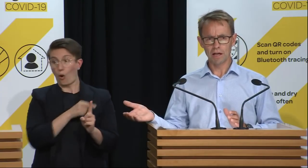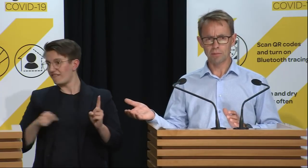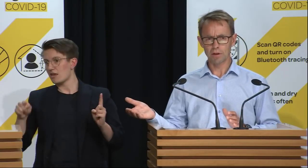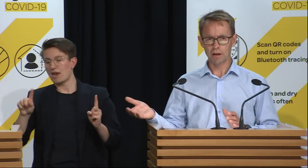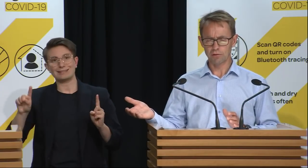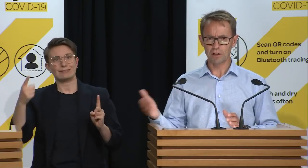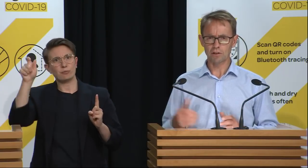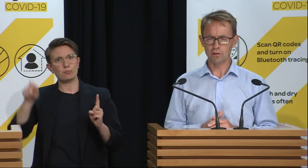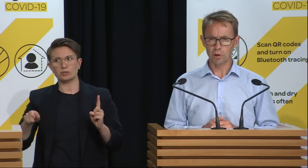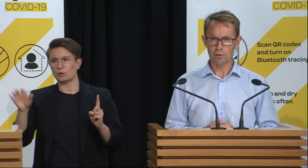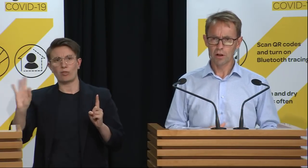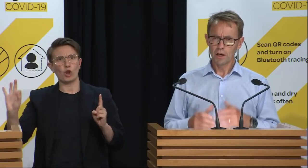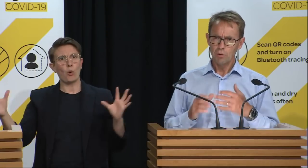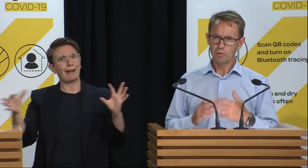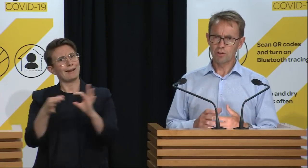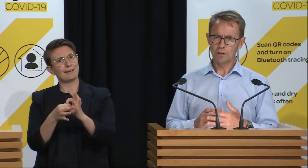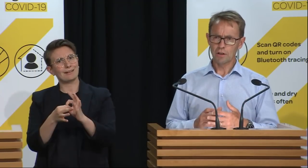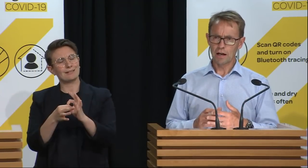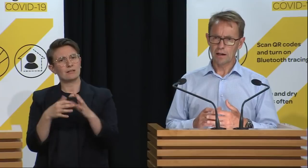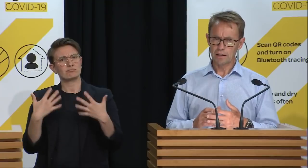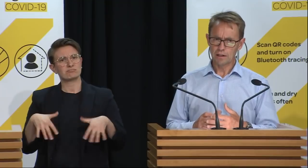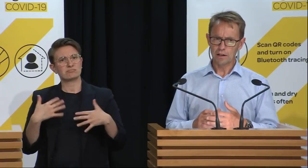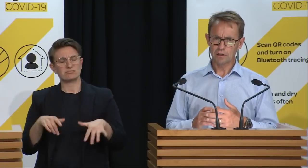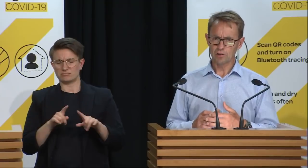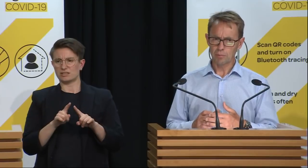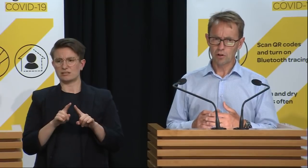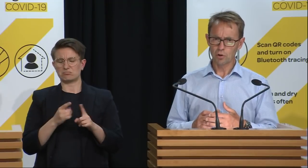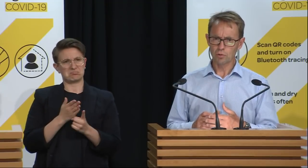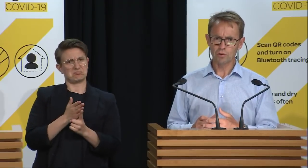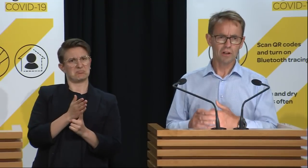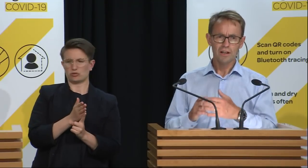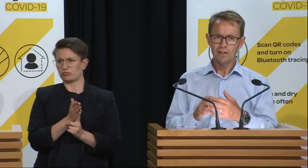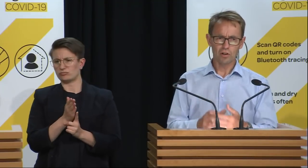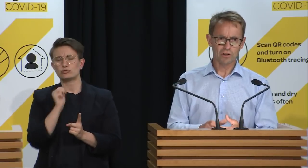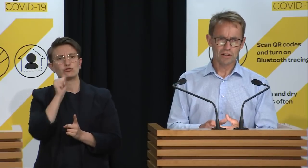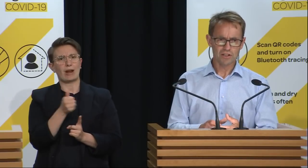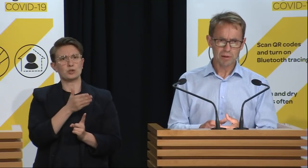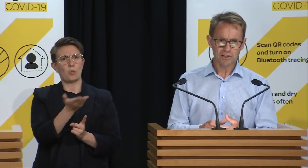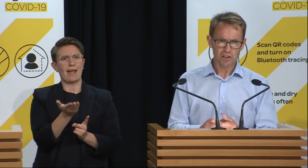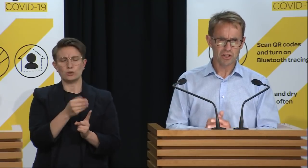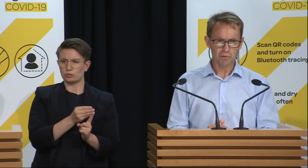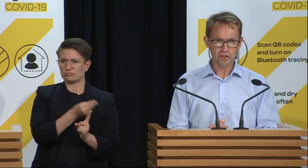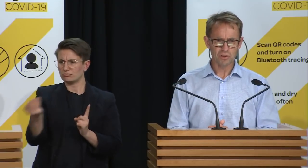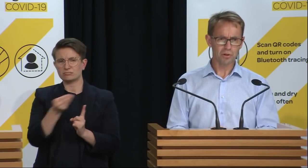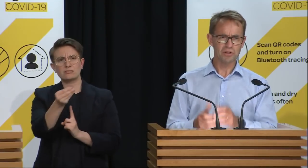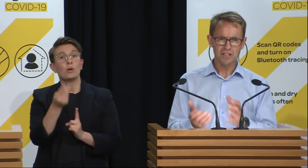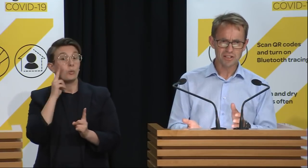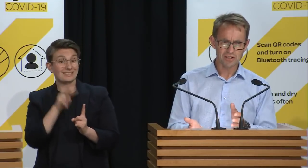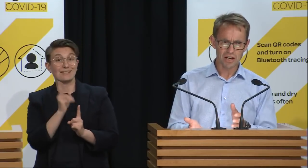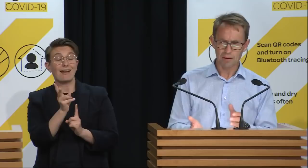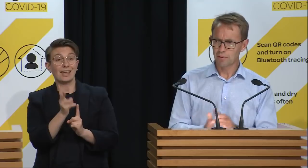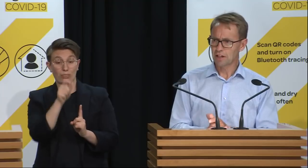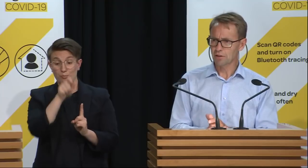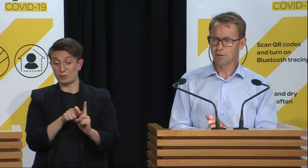who became infected as well. We've seen here someone who's got a sibling associated with the school who's